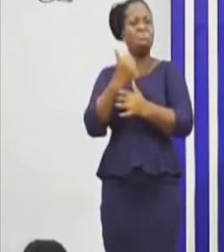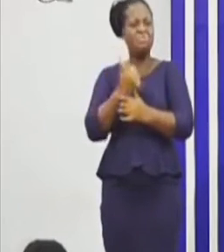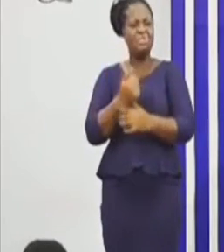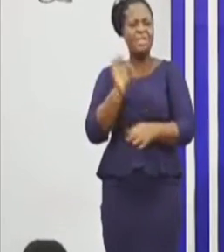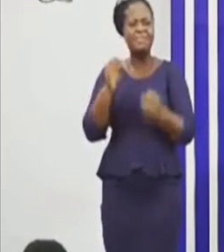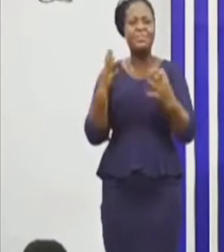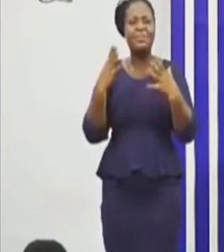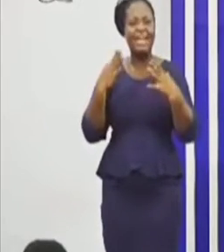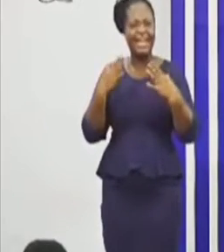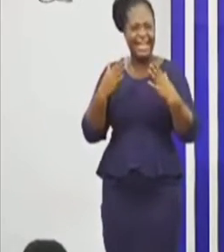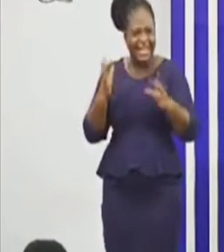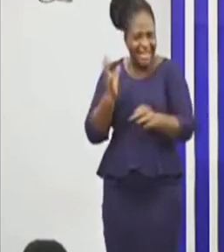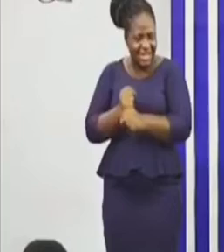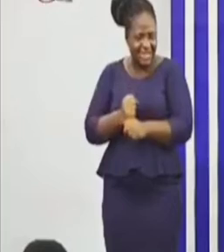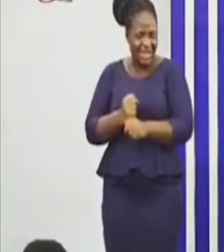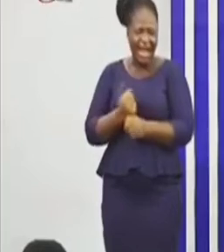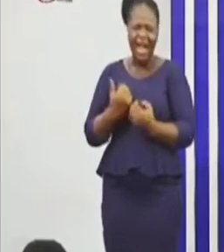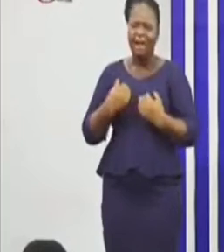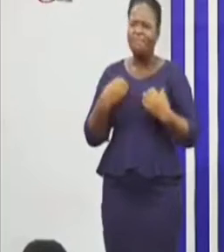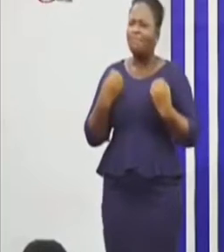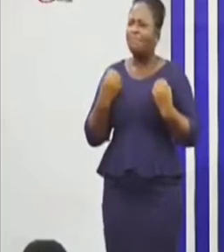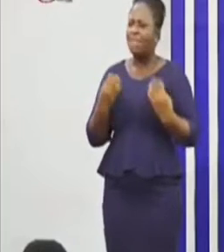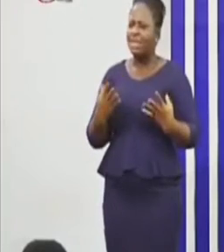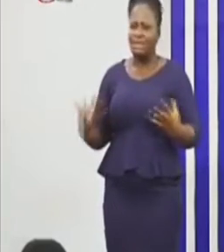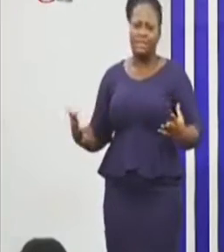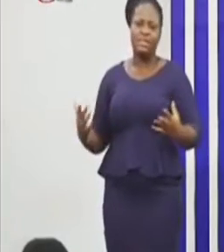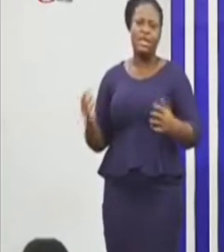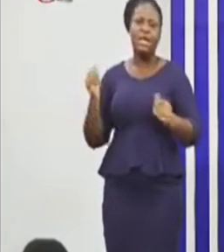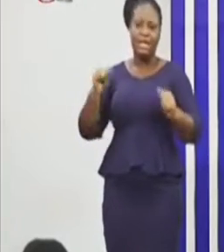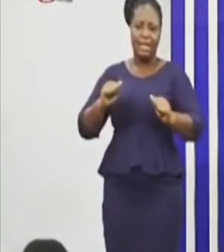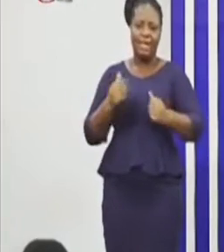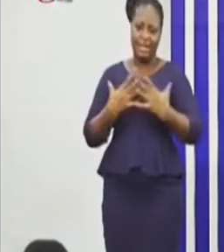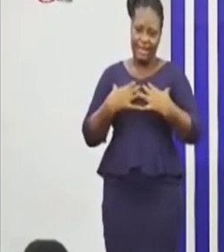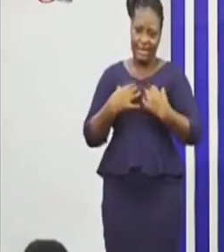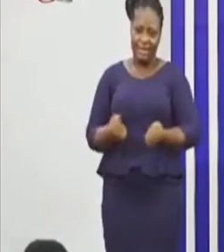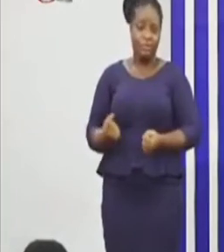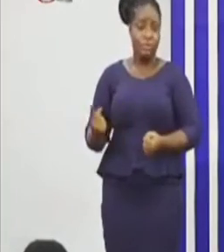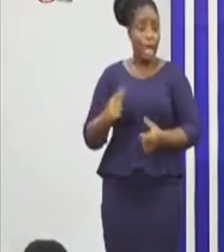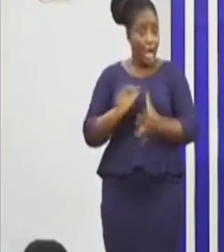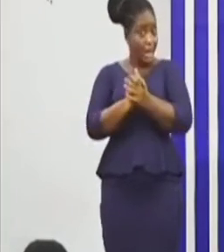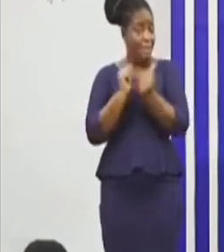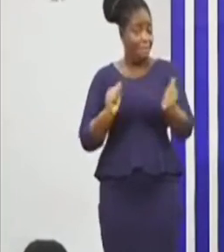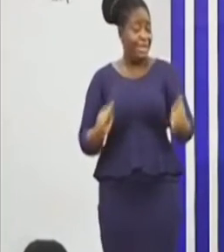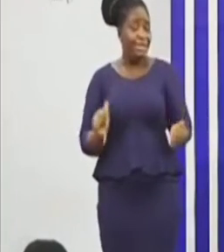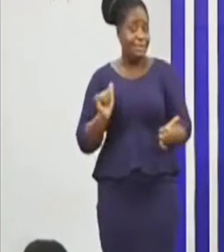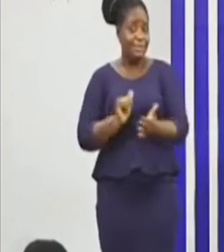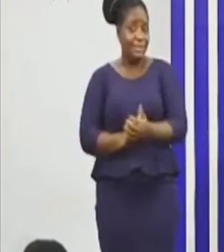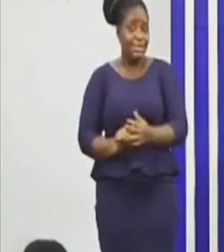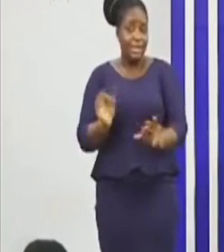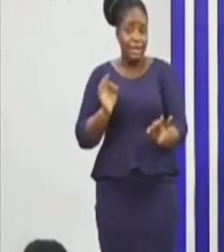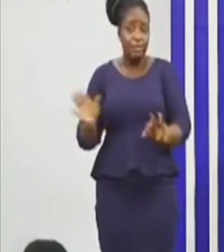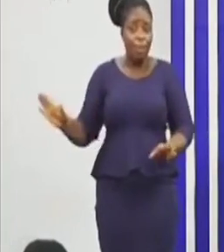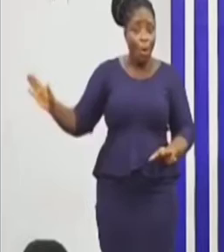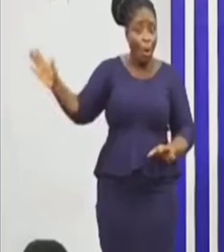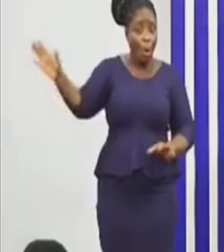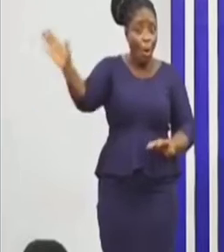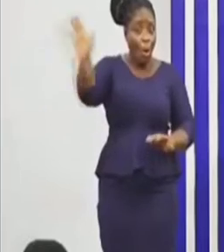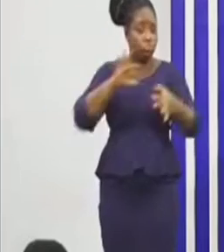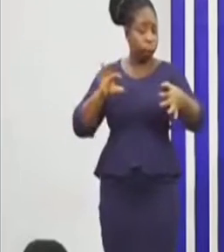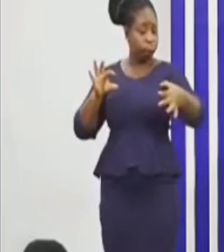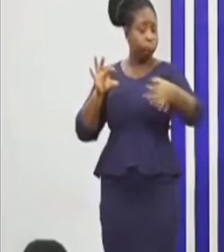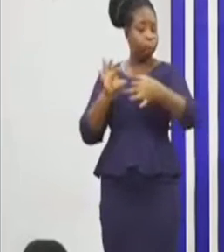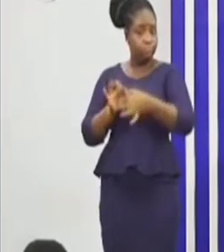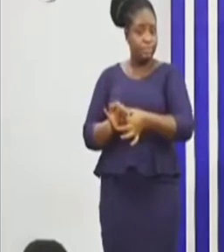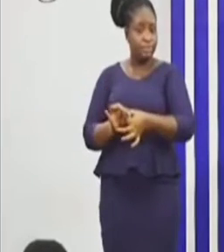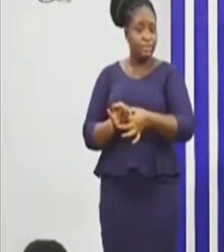ensro because nyoma bebre wo ho a ye betumi aye ne ye di aboa na mi gedi pa se ye nyina ye mu na ye yafam